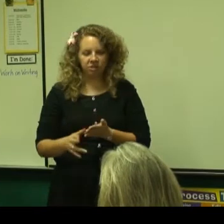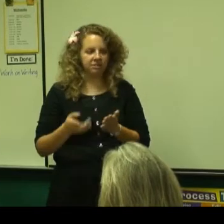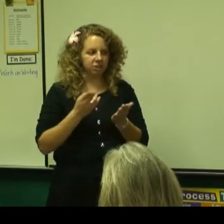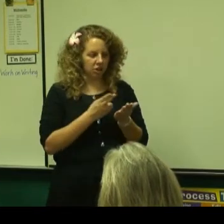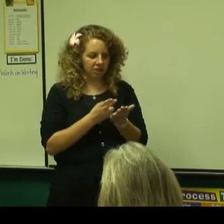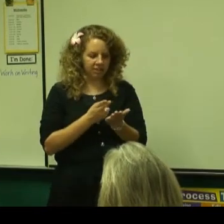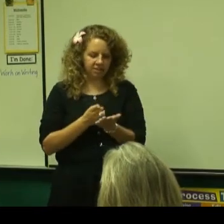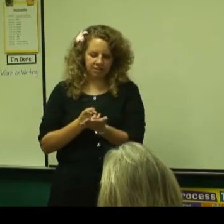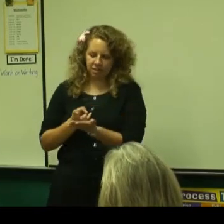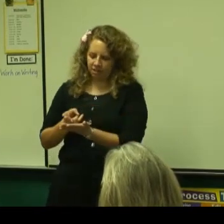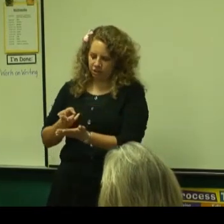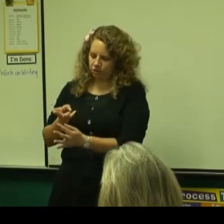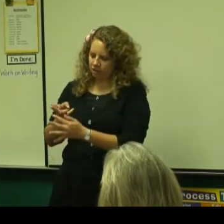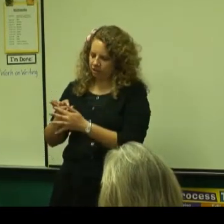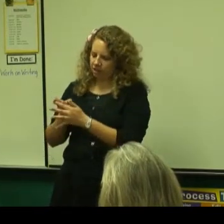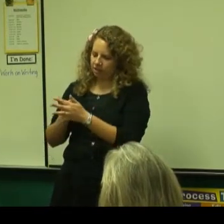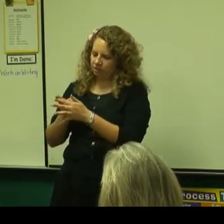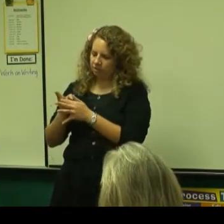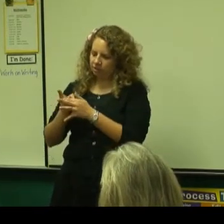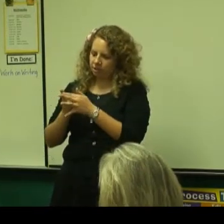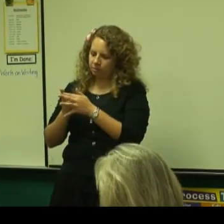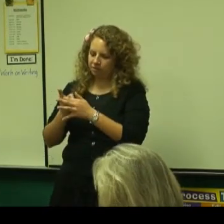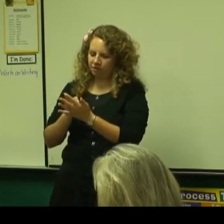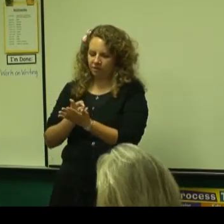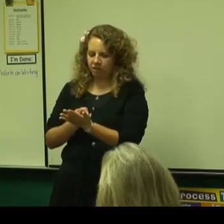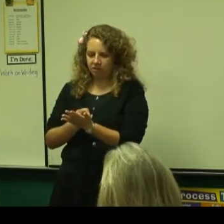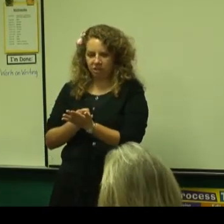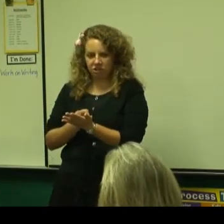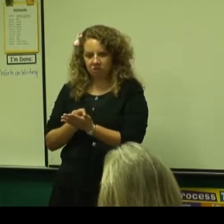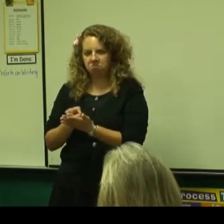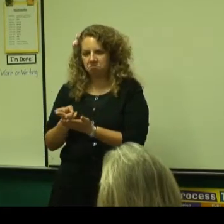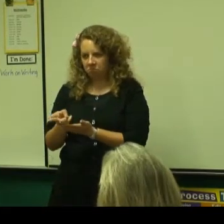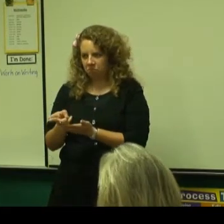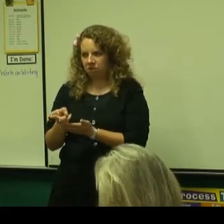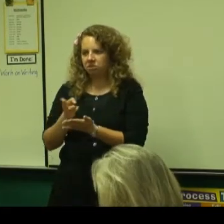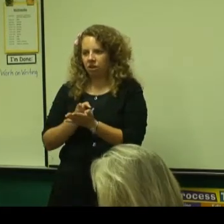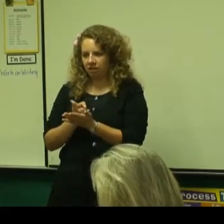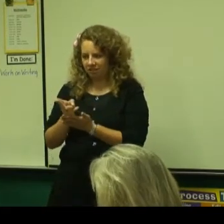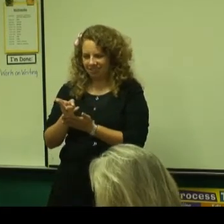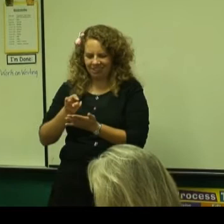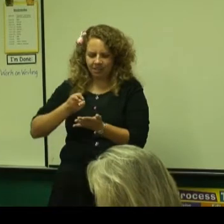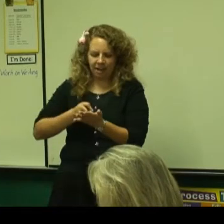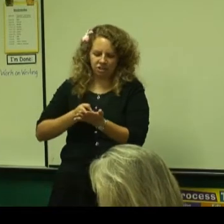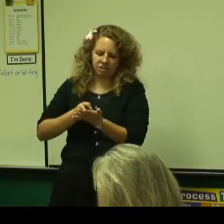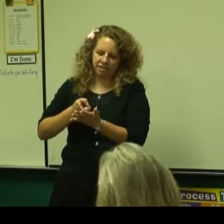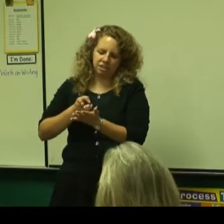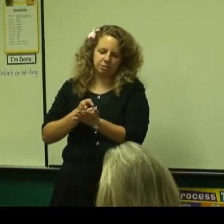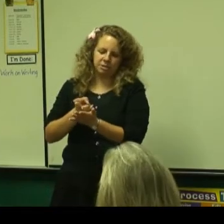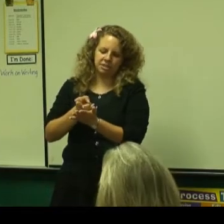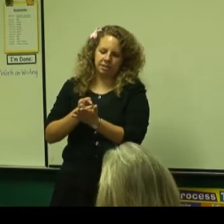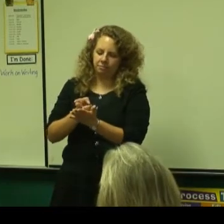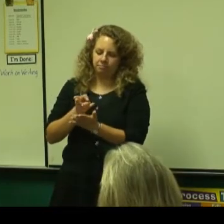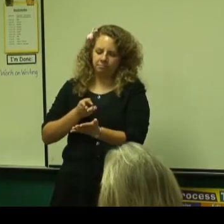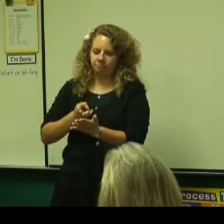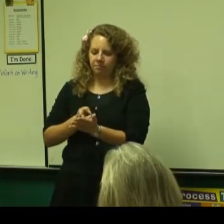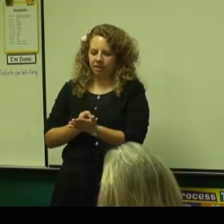Whereas if it's honest, then it's usually like this part of your finger is touching. It's honest. It doesn't actually like touch, but it's like that